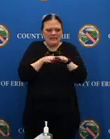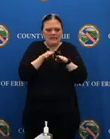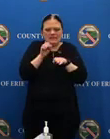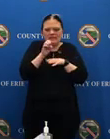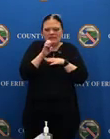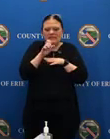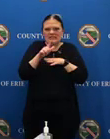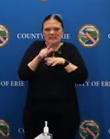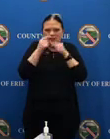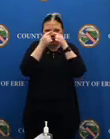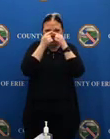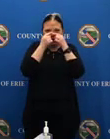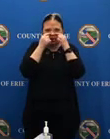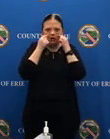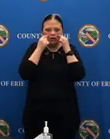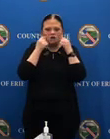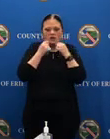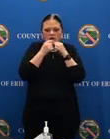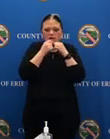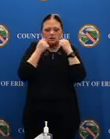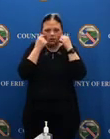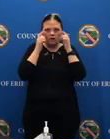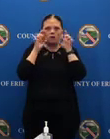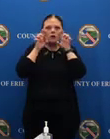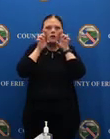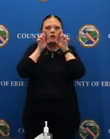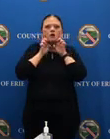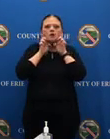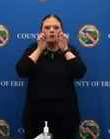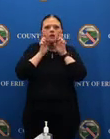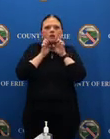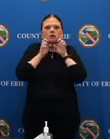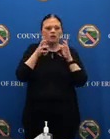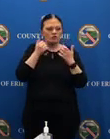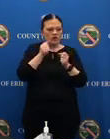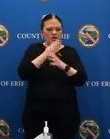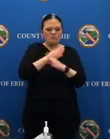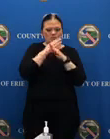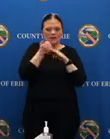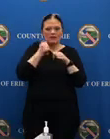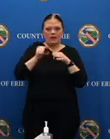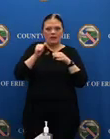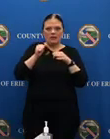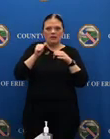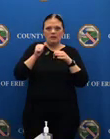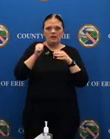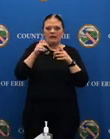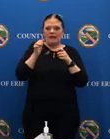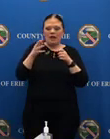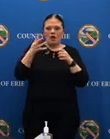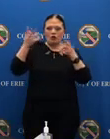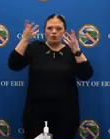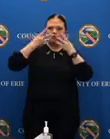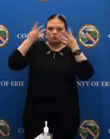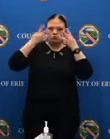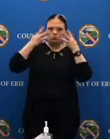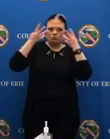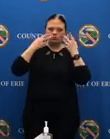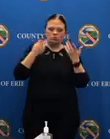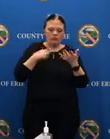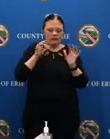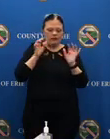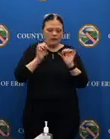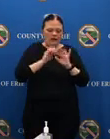over your nose and your mouth, because remember, you want to try to protect like any airflow from coming in, and of course it has to be